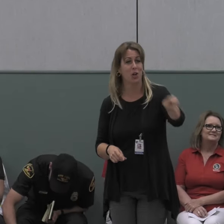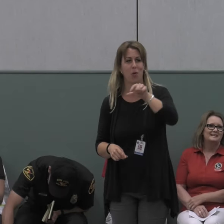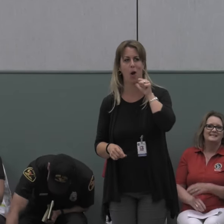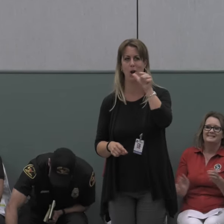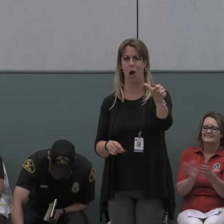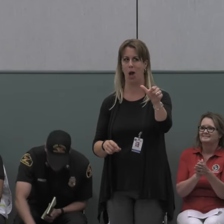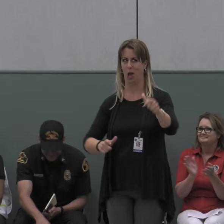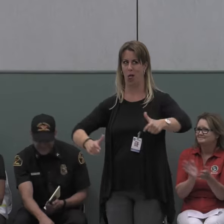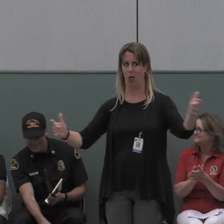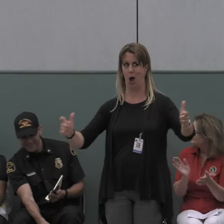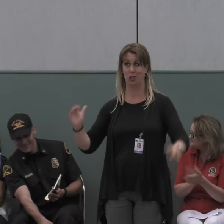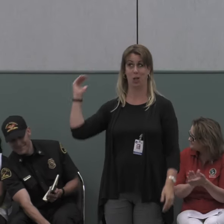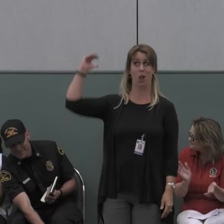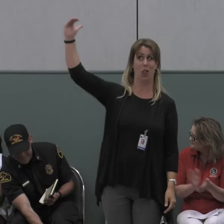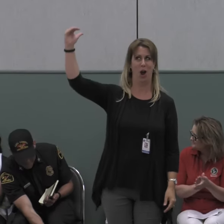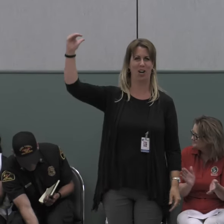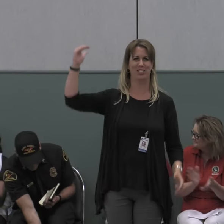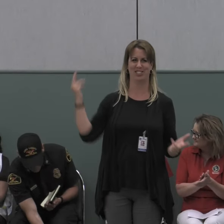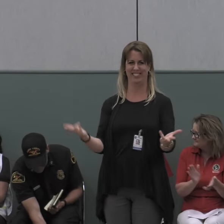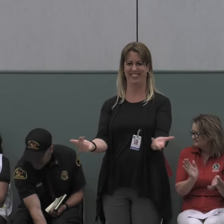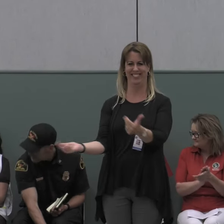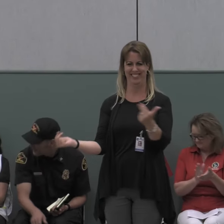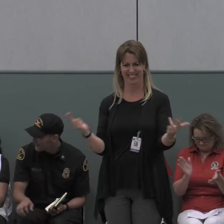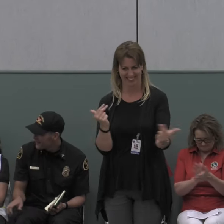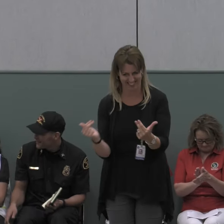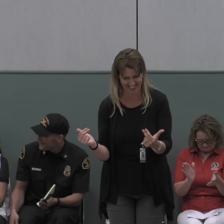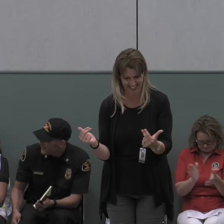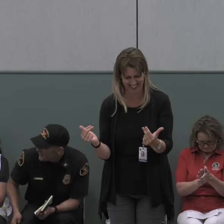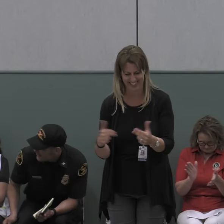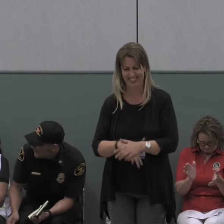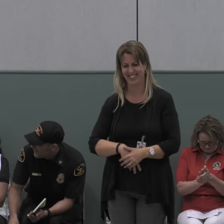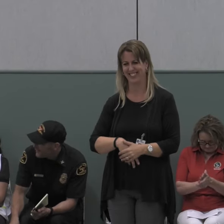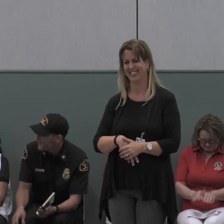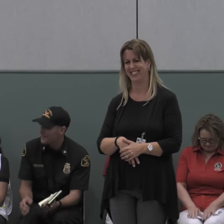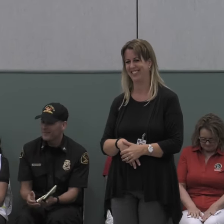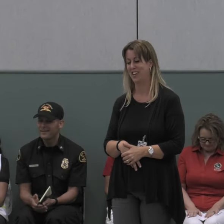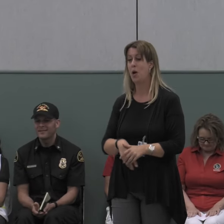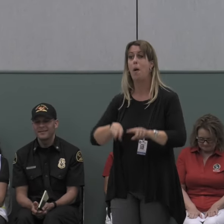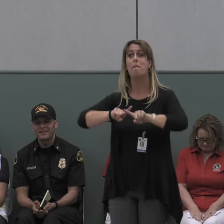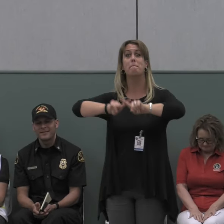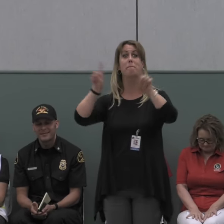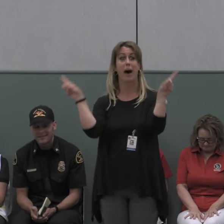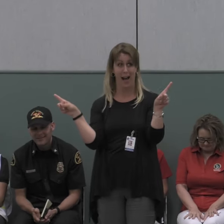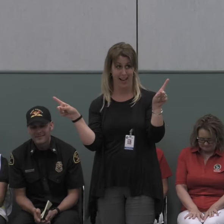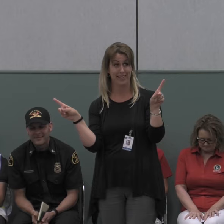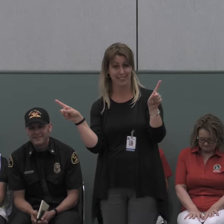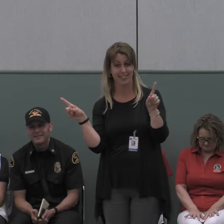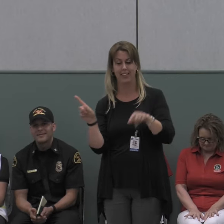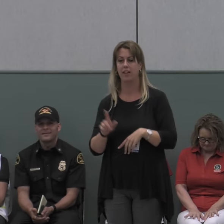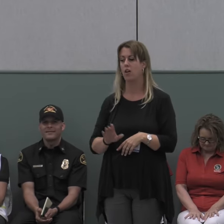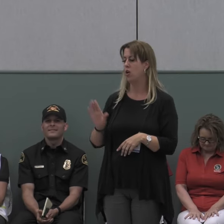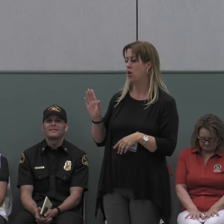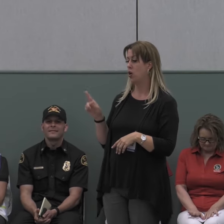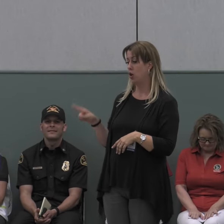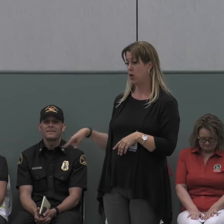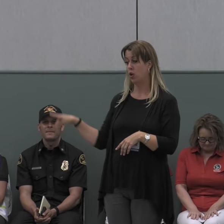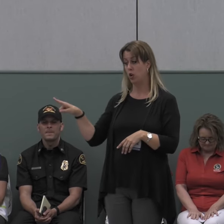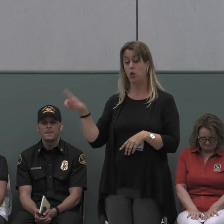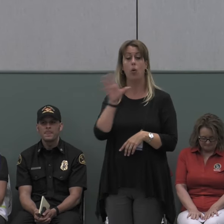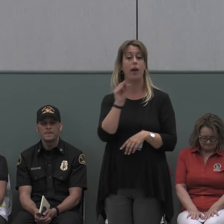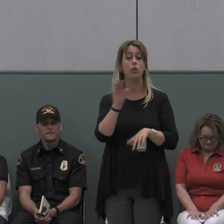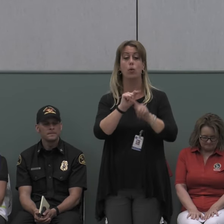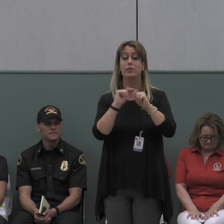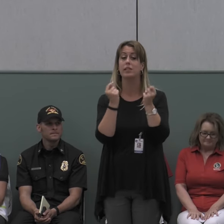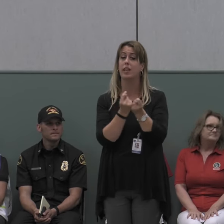But You and your team are